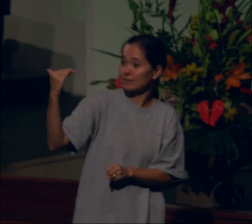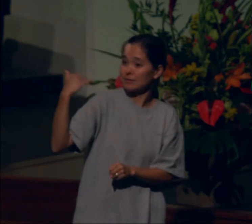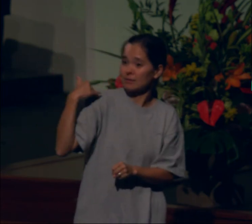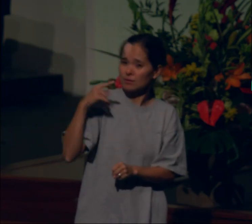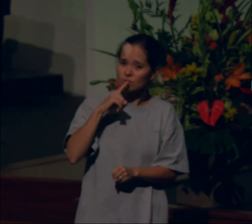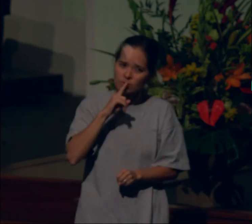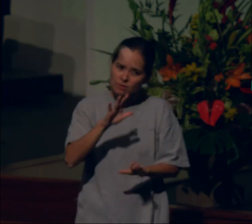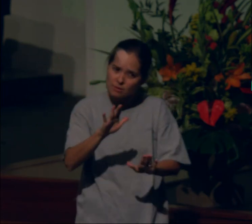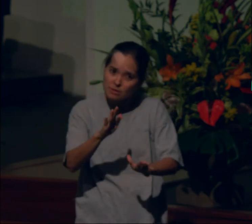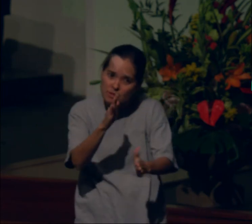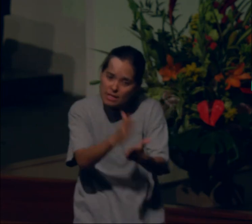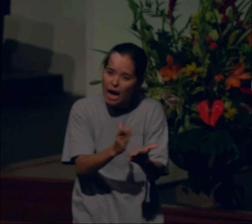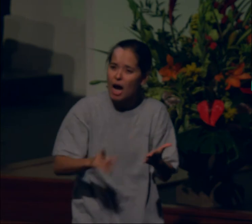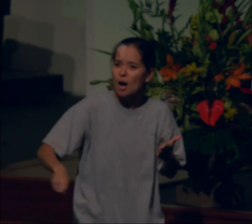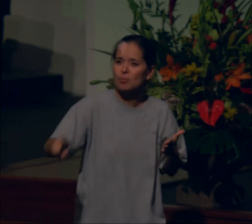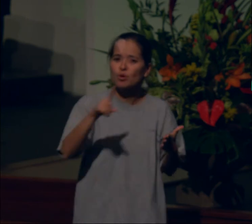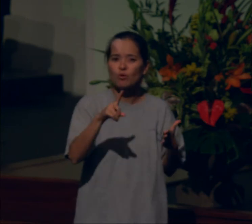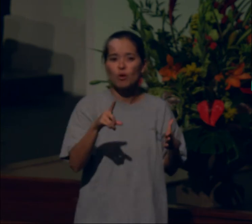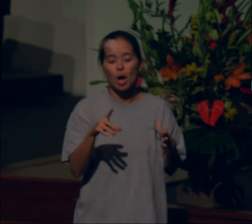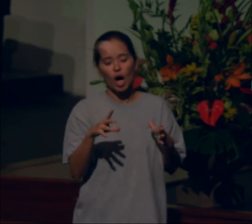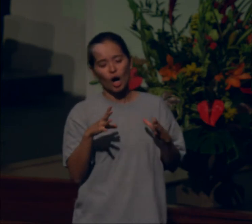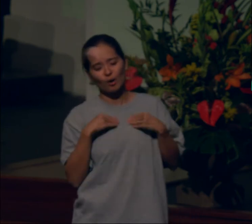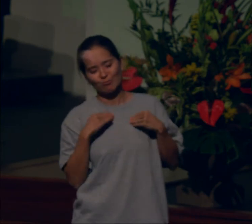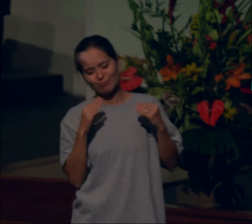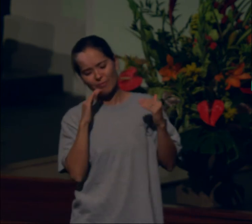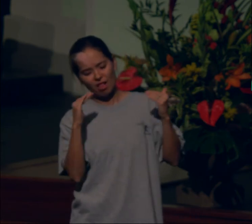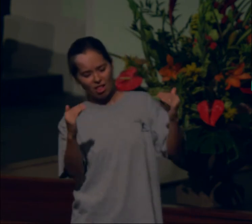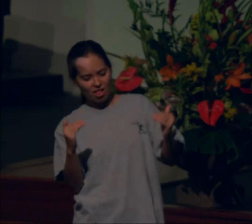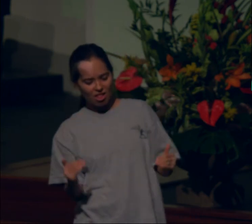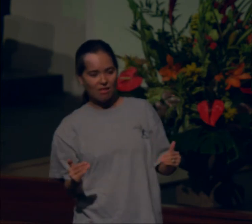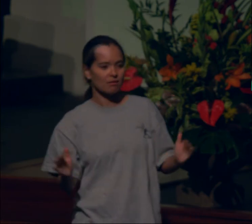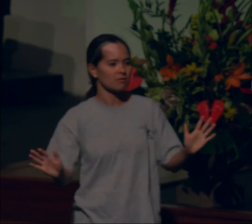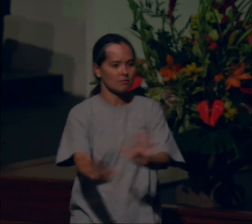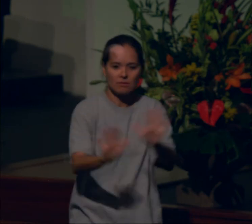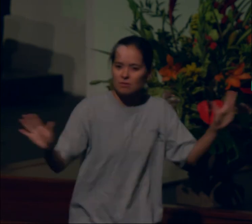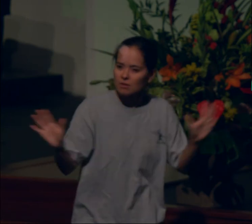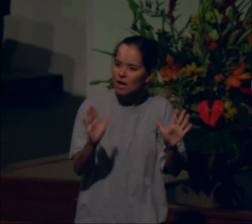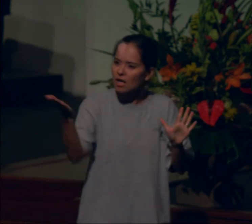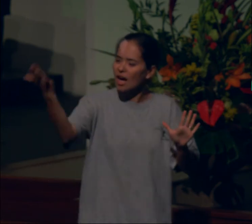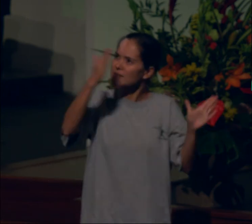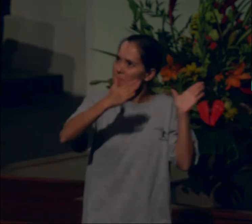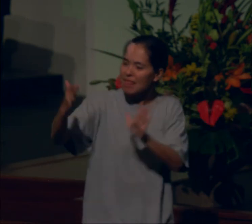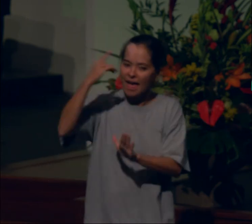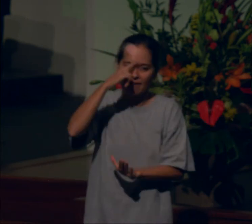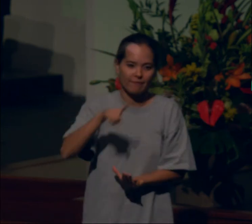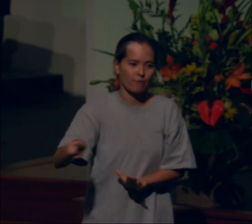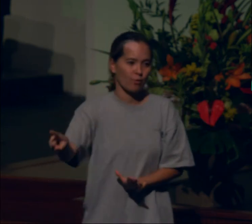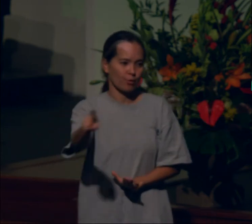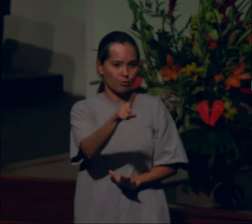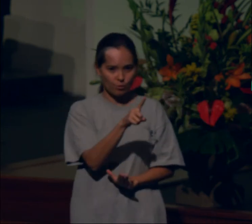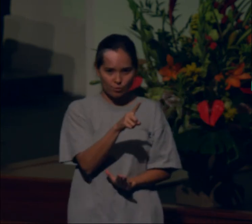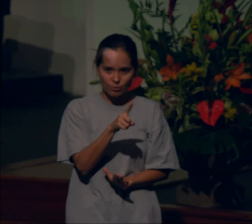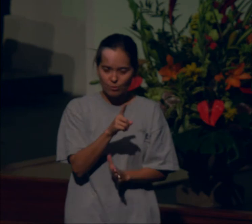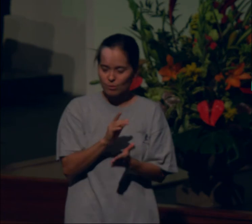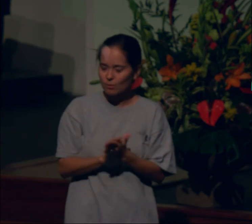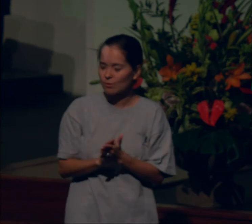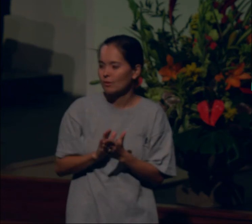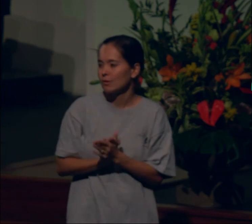you from settling for something less than what he has for you. Yes. Yeah.